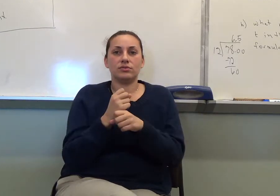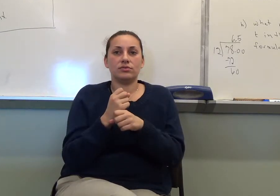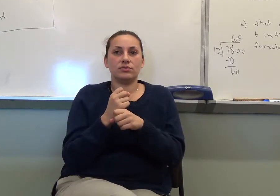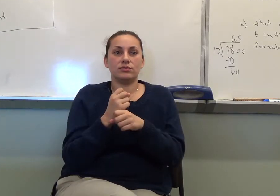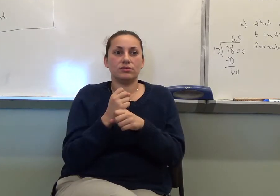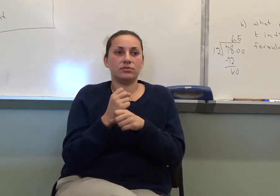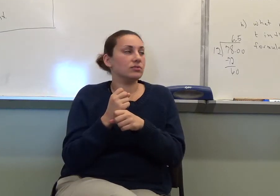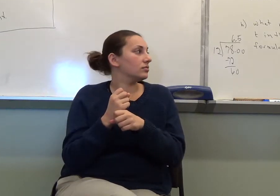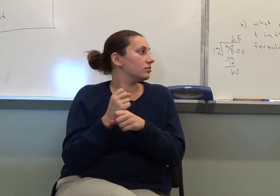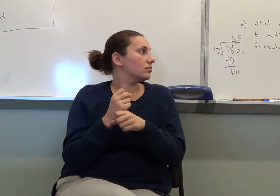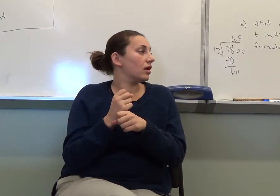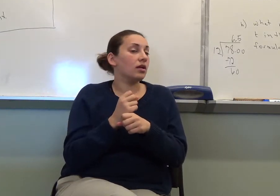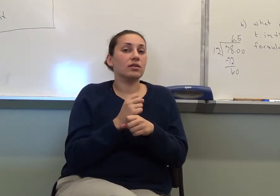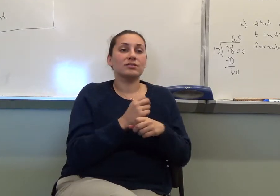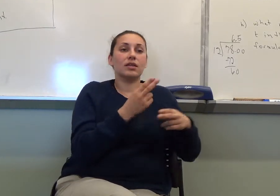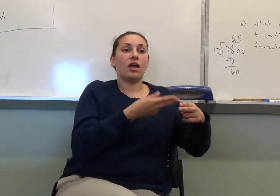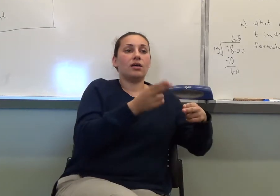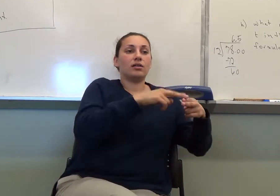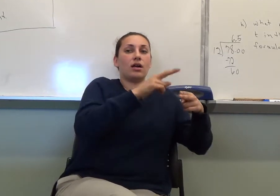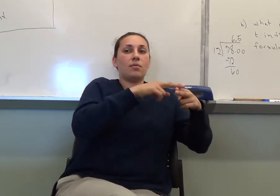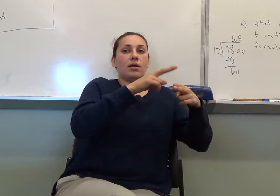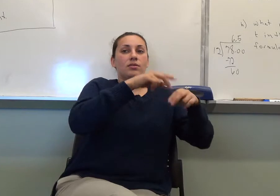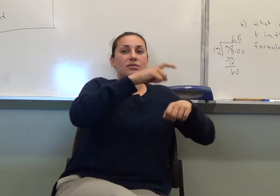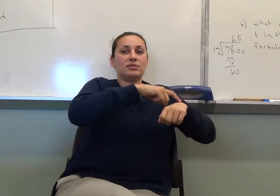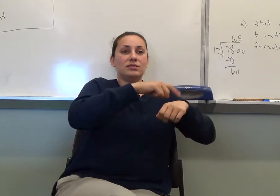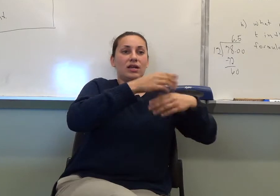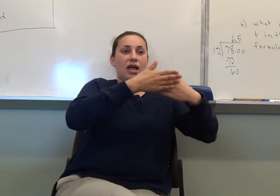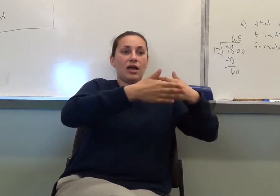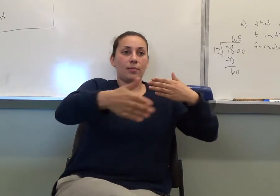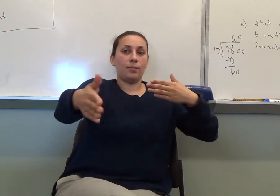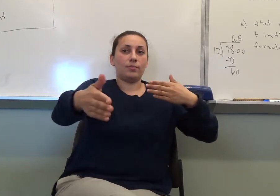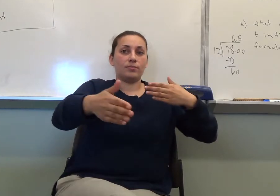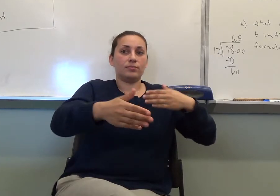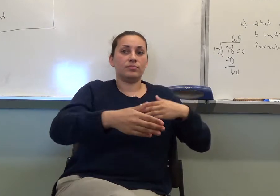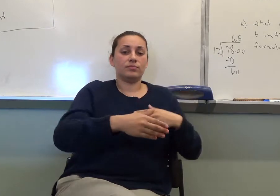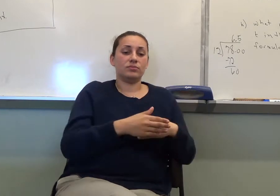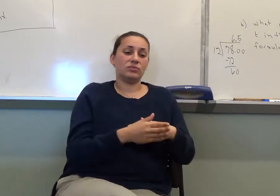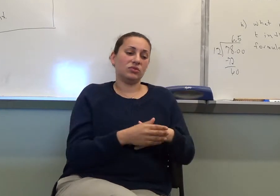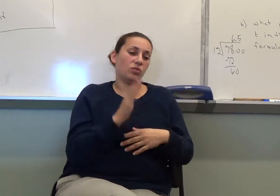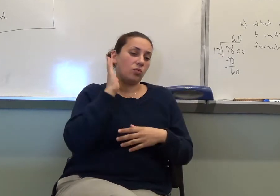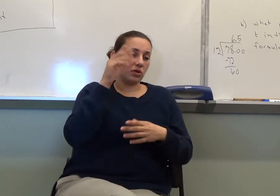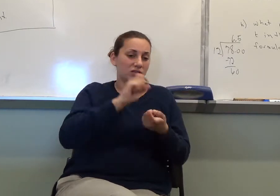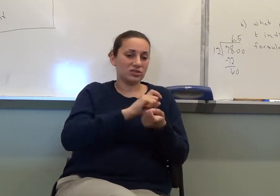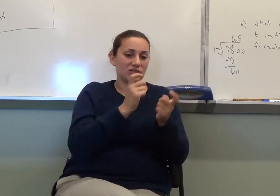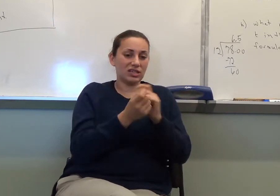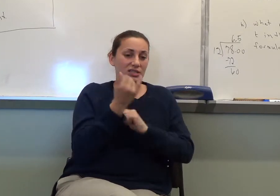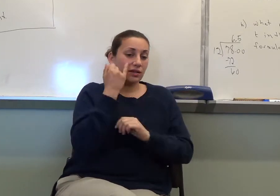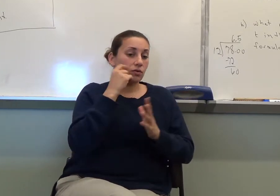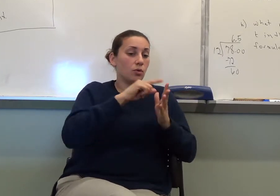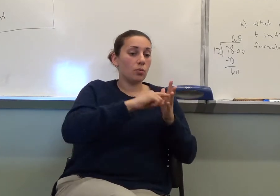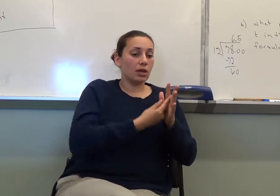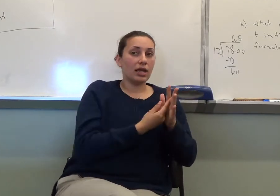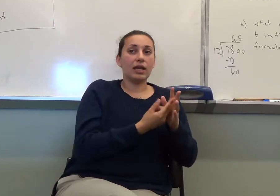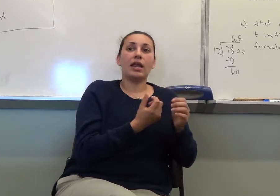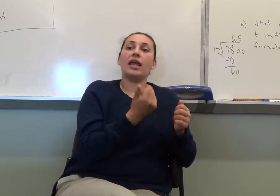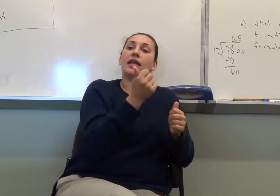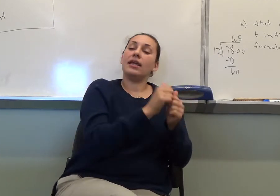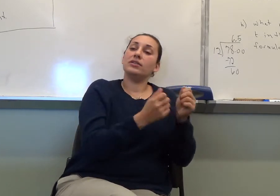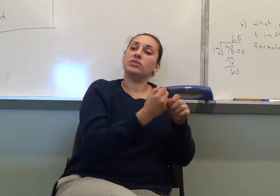the compounding period, so this is what's going to change if you go from annual to semi-annual to quarterly